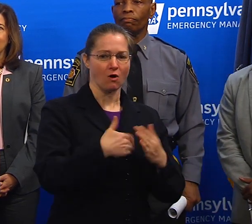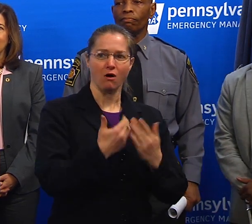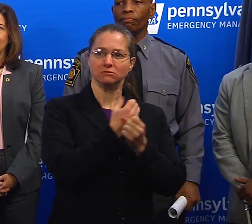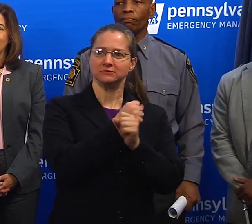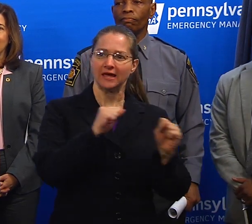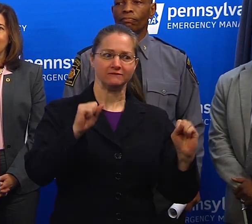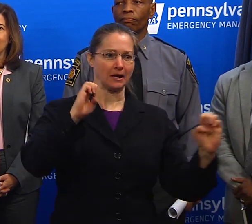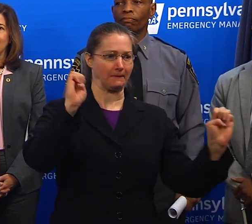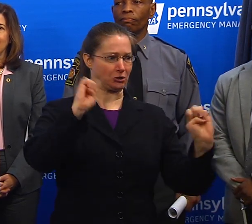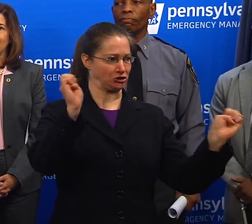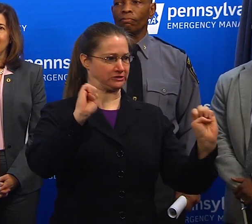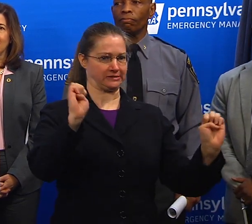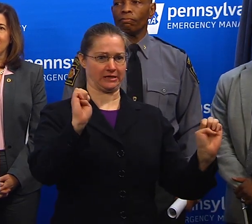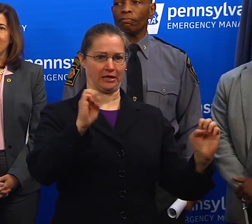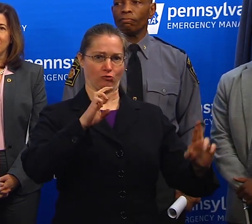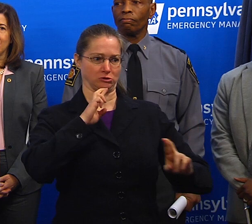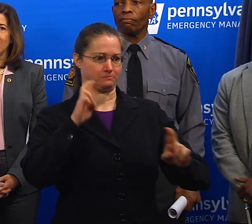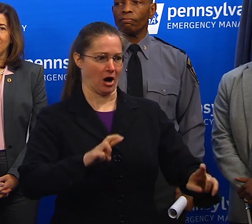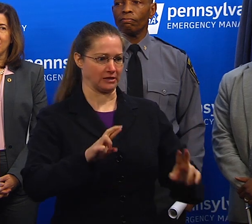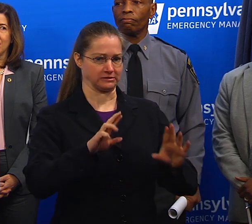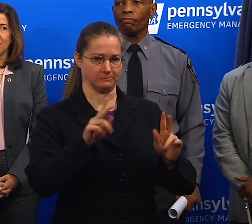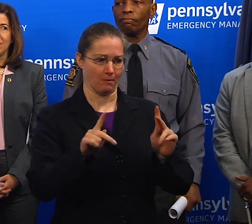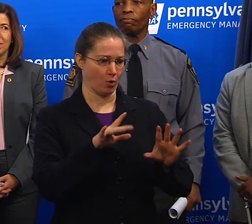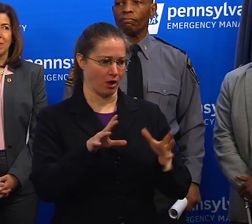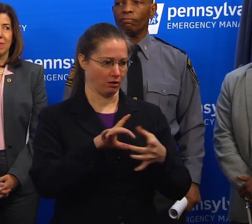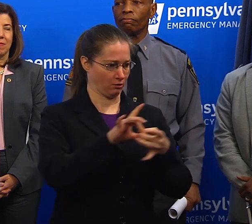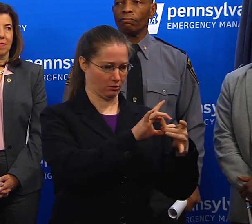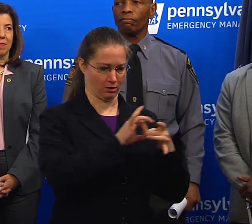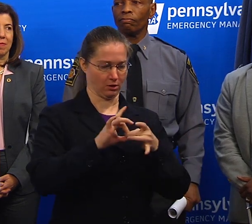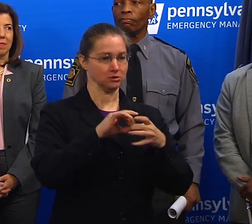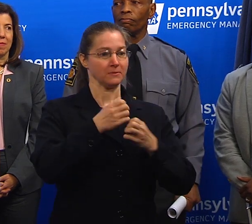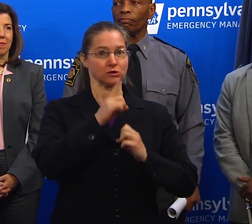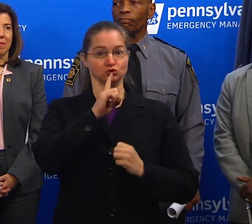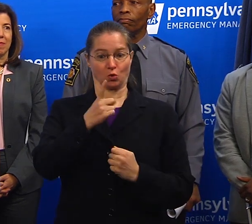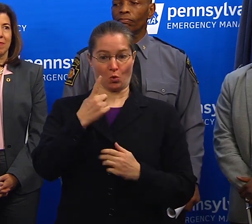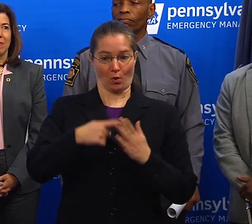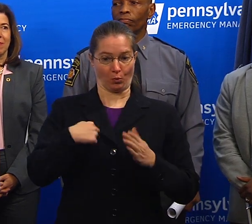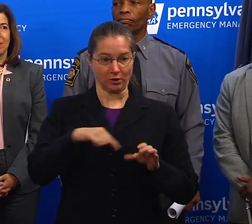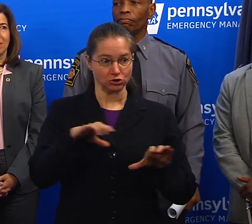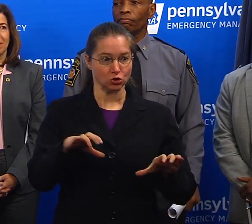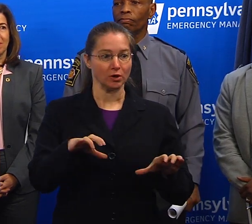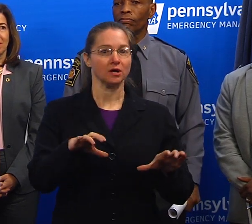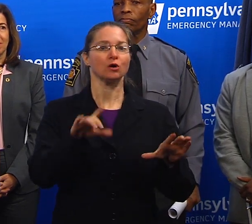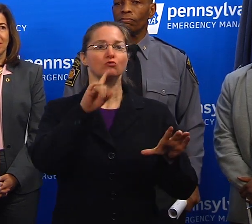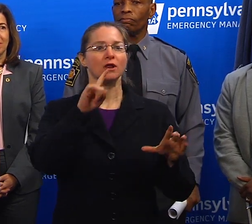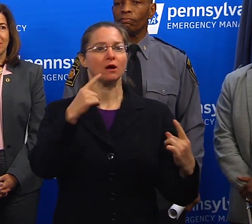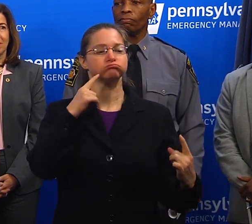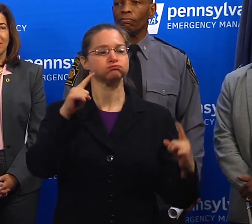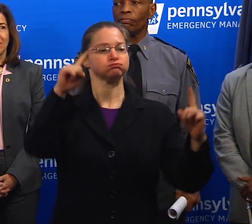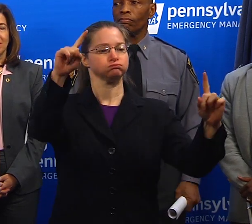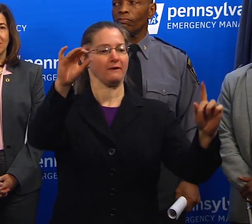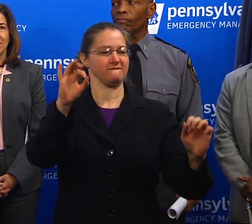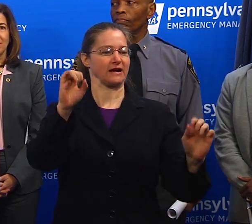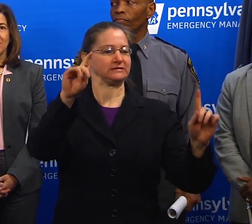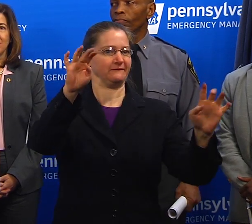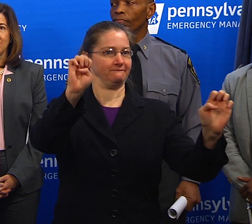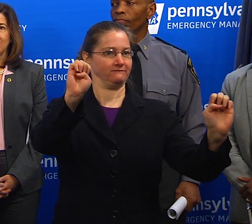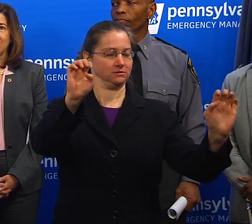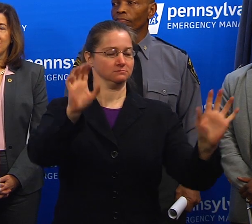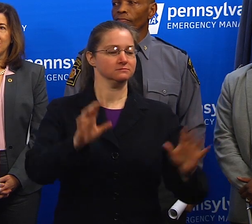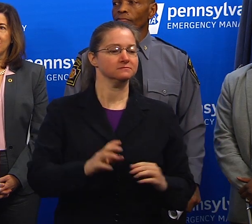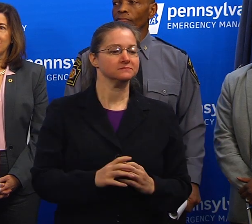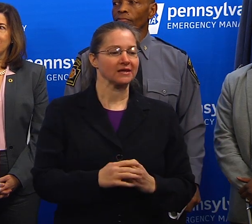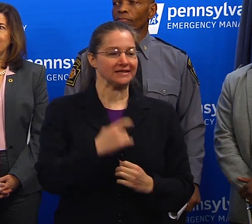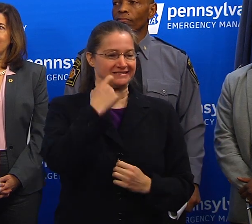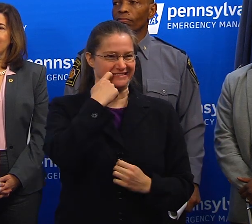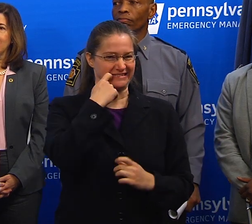emergency response units to make sure that what we're doing is as efficient and effective as possible. We were just briefed upstairs by